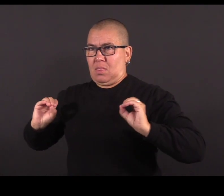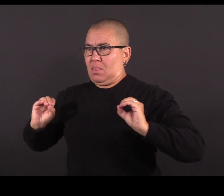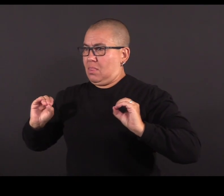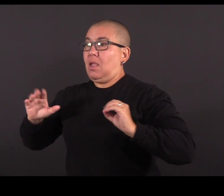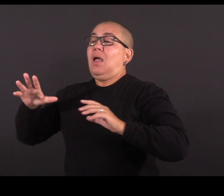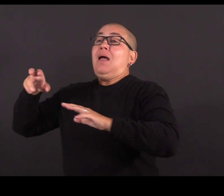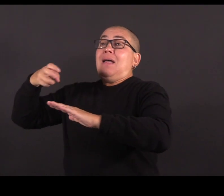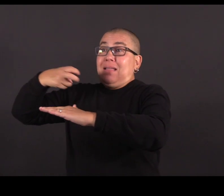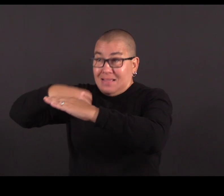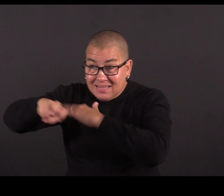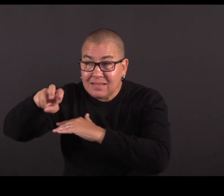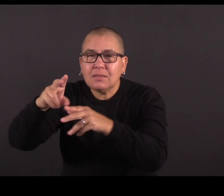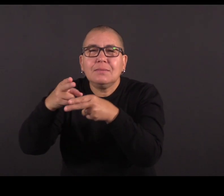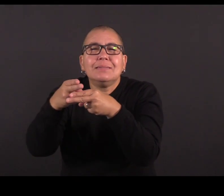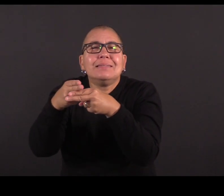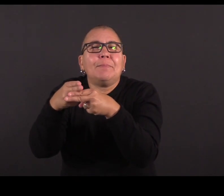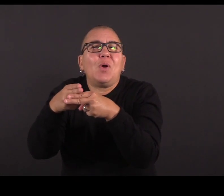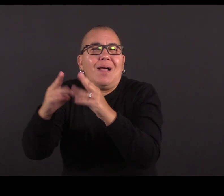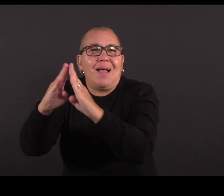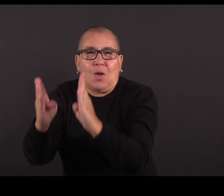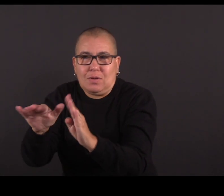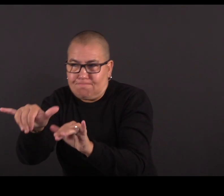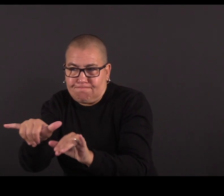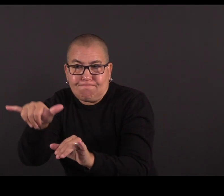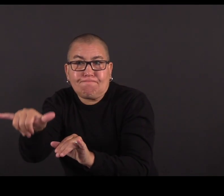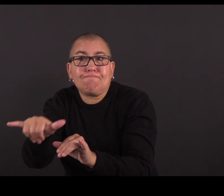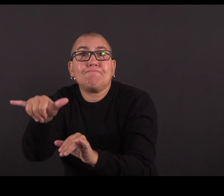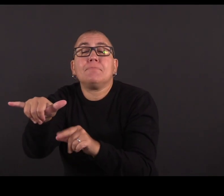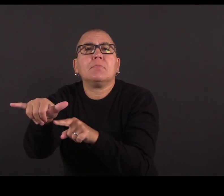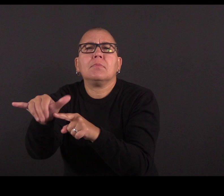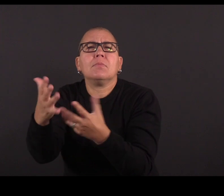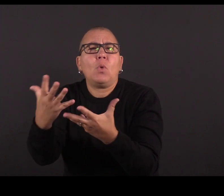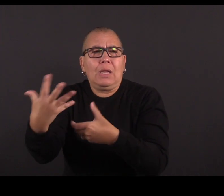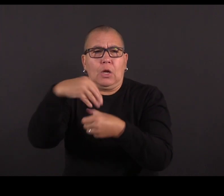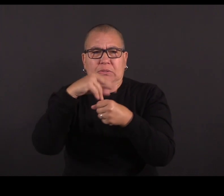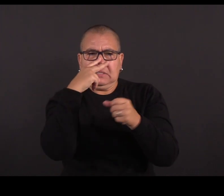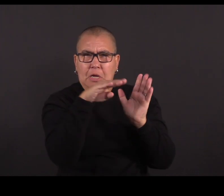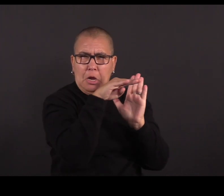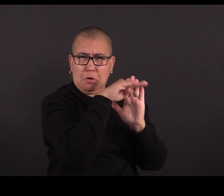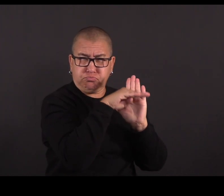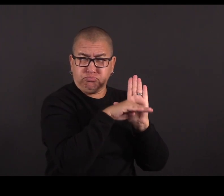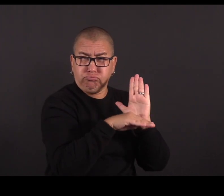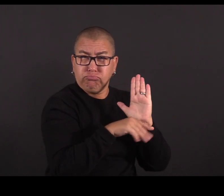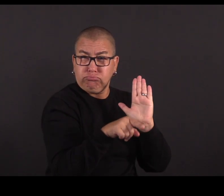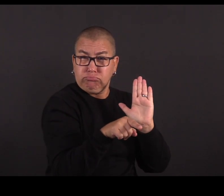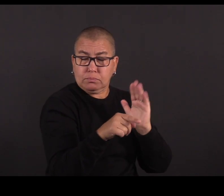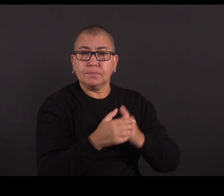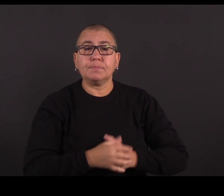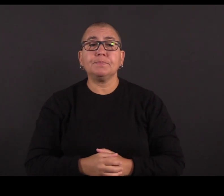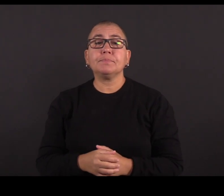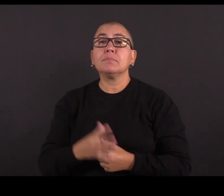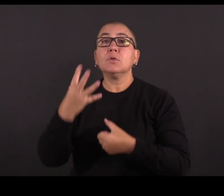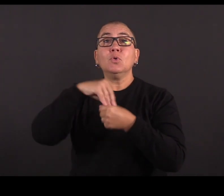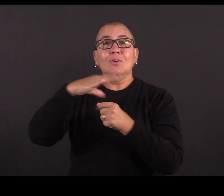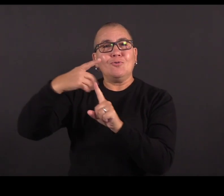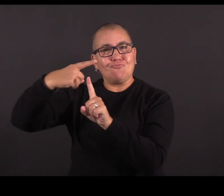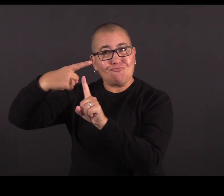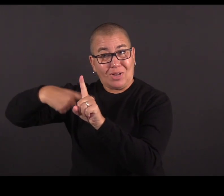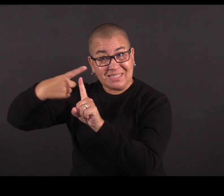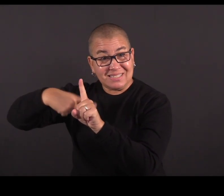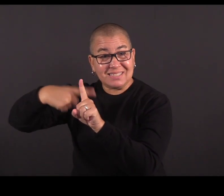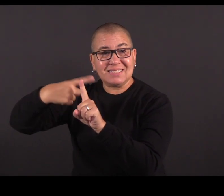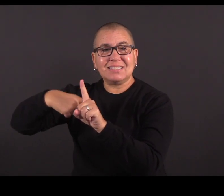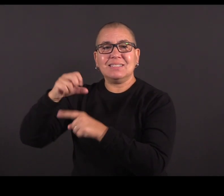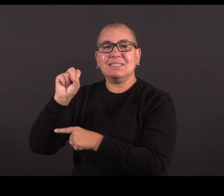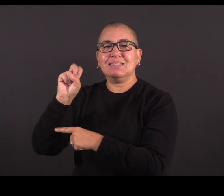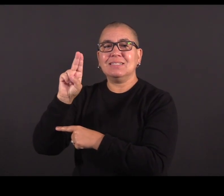Some of its components are rental subsidy, meaning that the rent is paid in full or in part by